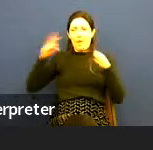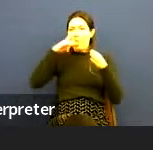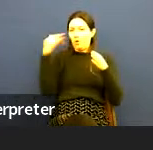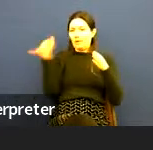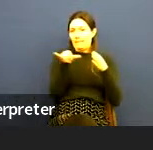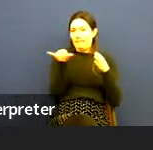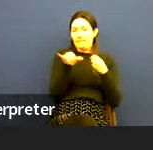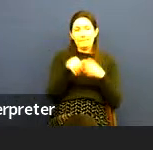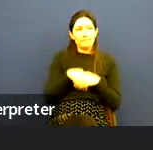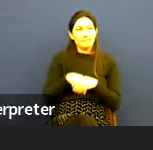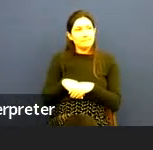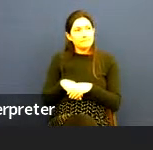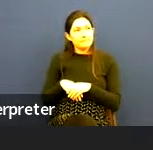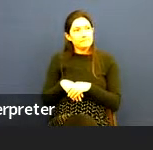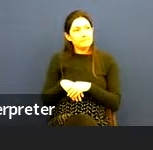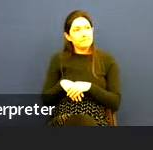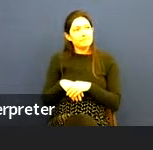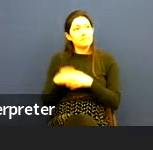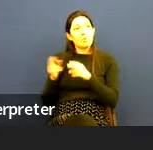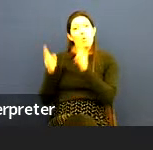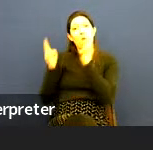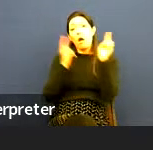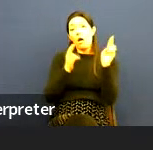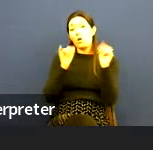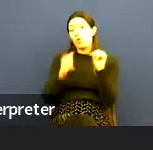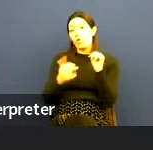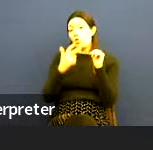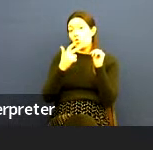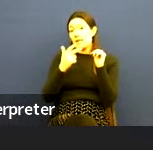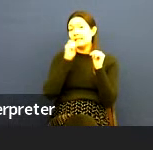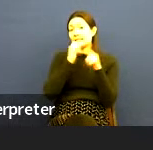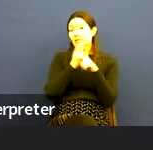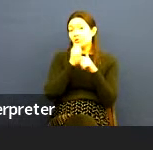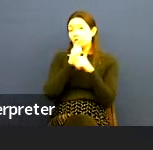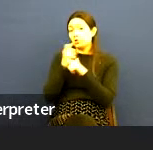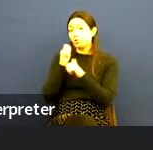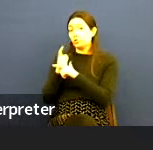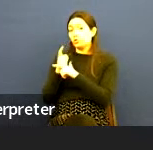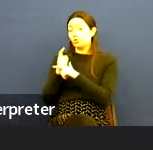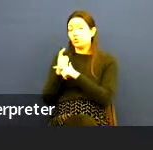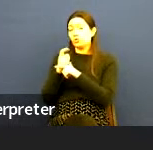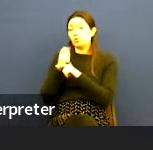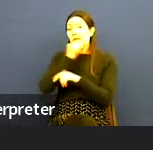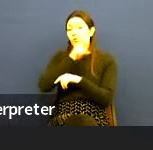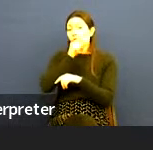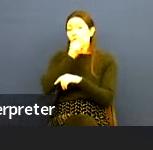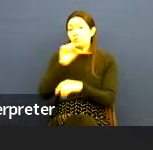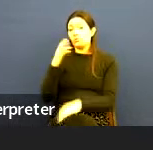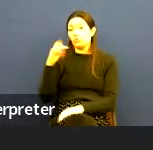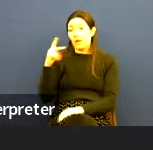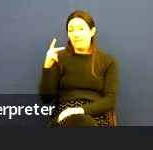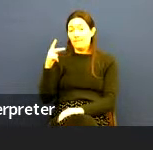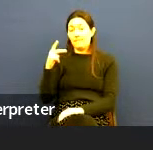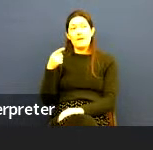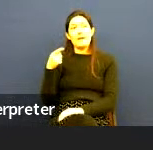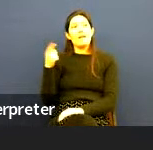To honor the former Three Sisters, they've had somebody design and